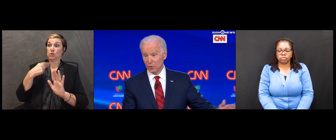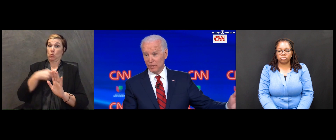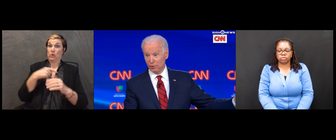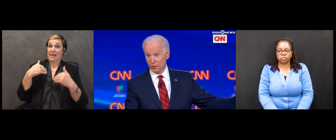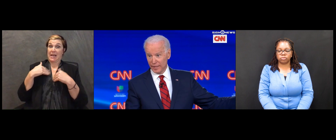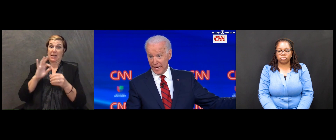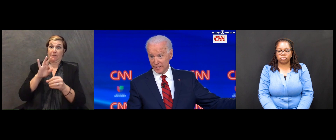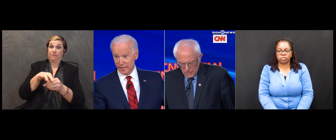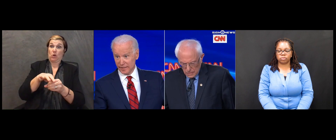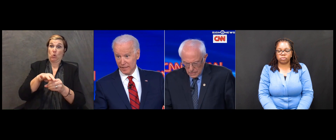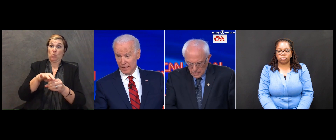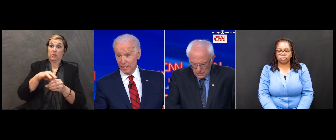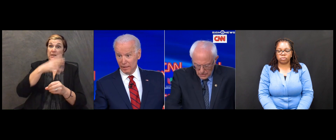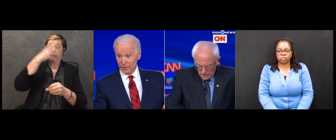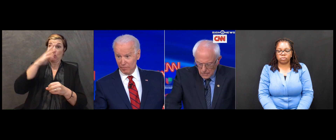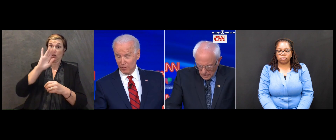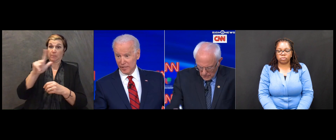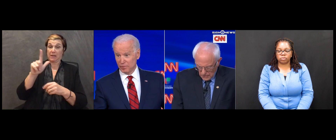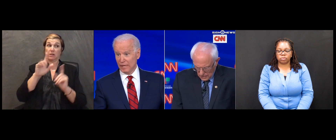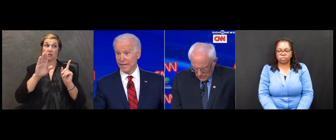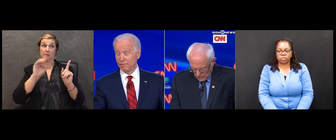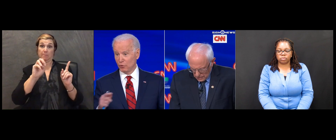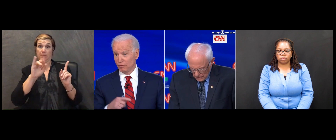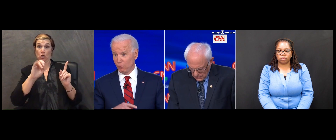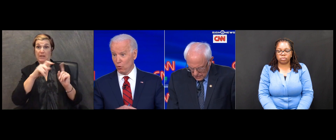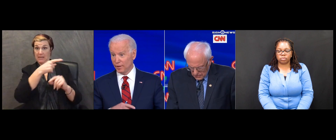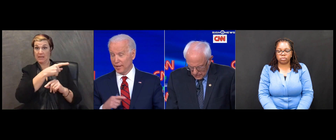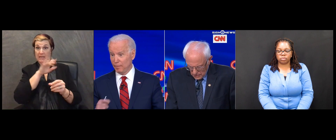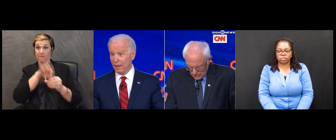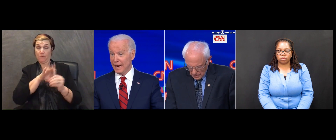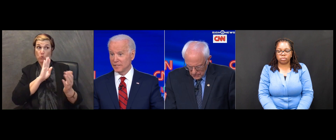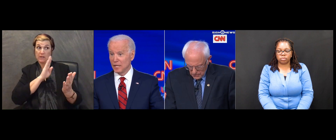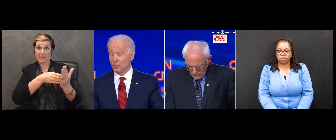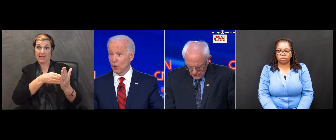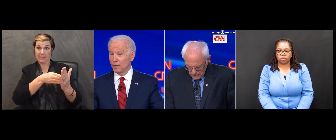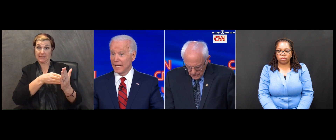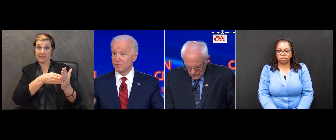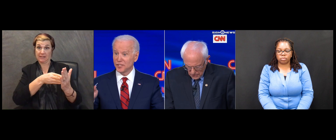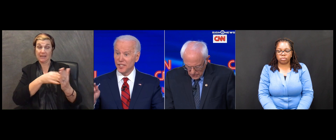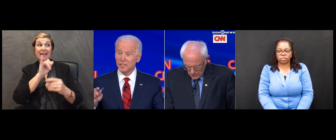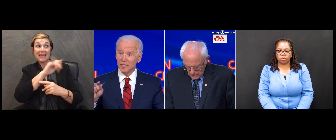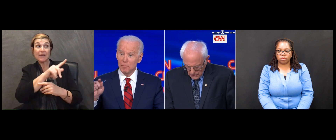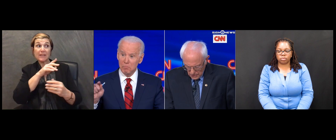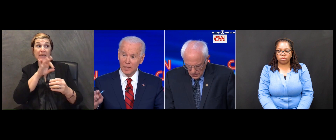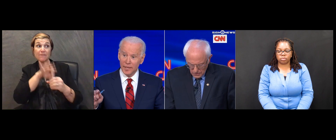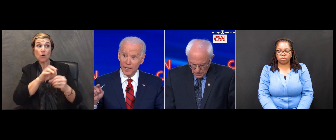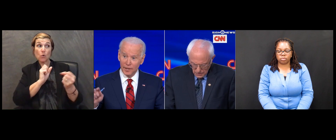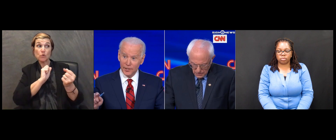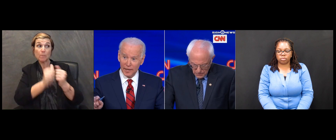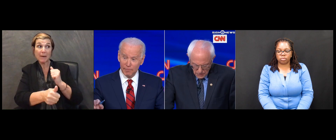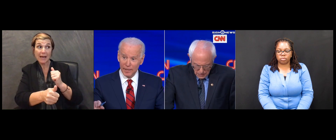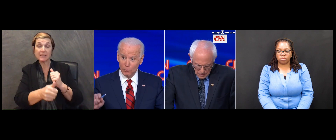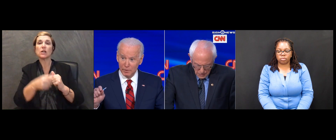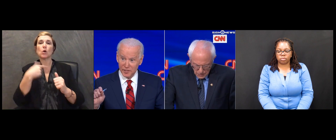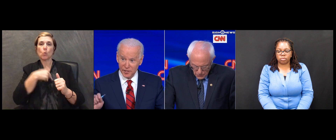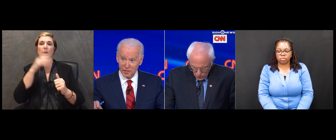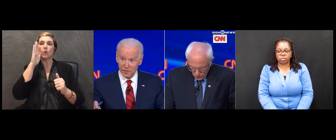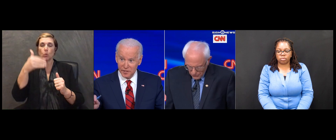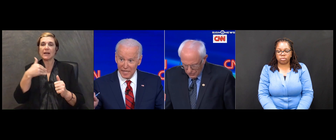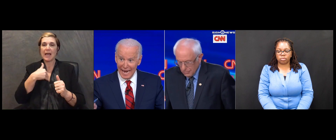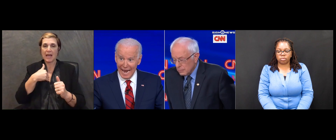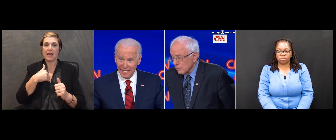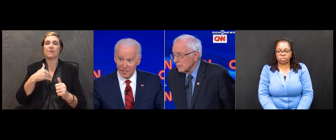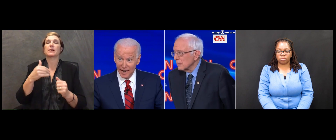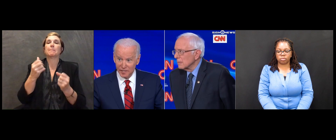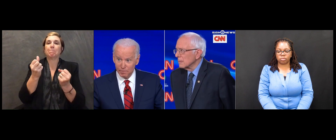and Bernie voted against it, the immigration bill. Had he voted for it and it passed, we'd already have 6 million undocumented would be